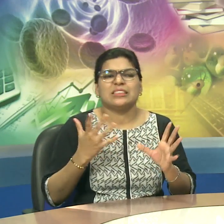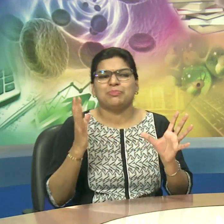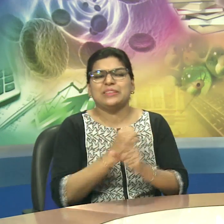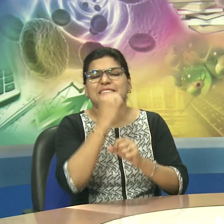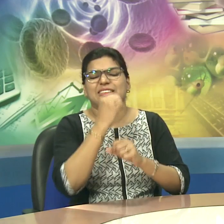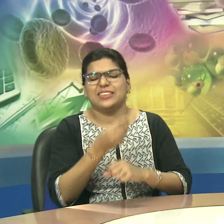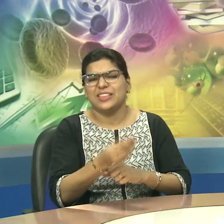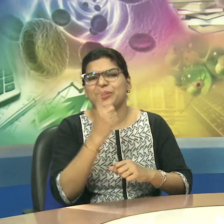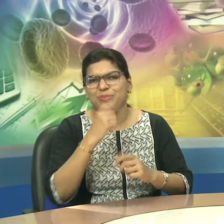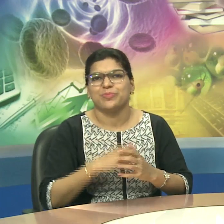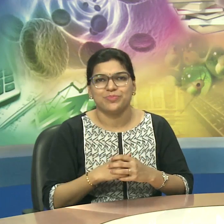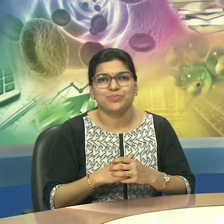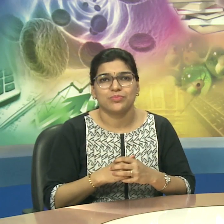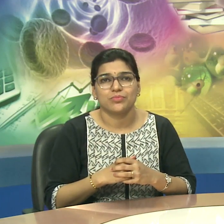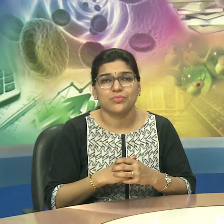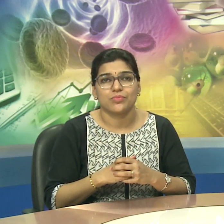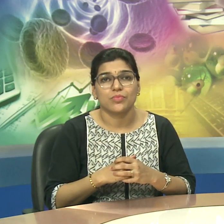maybe it's missed the green chilies.